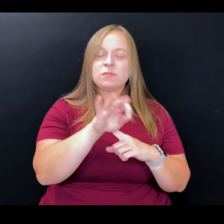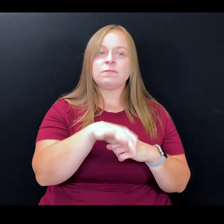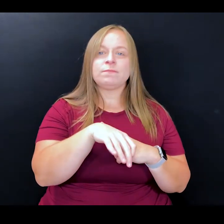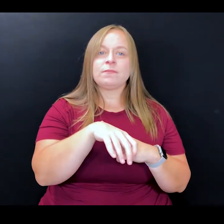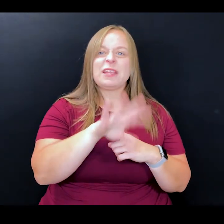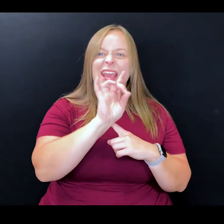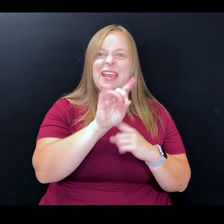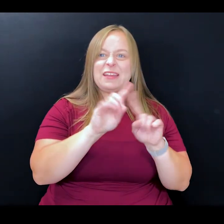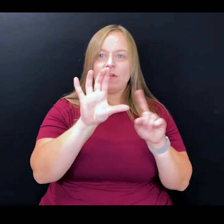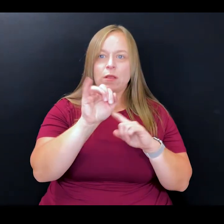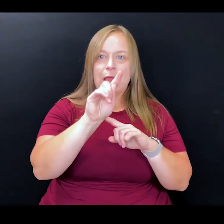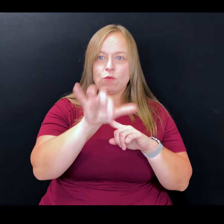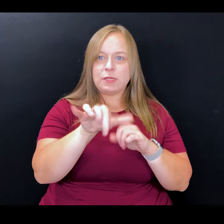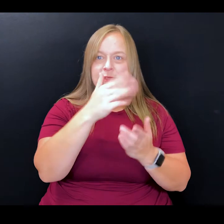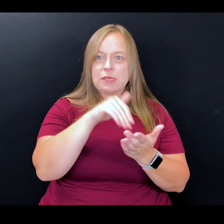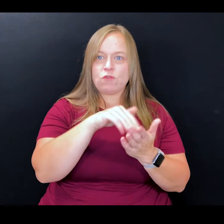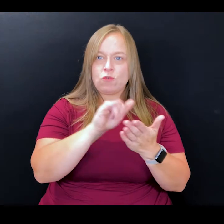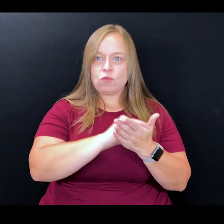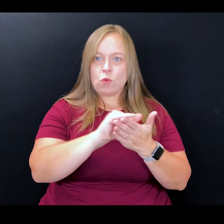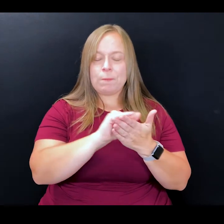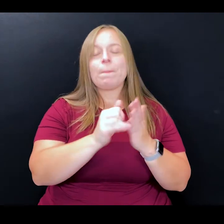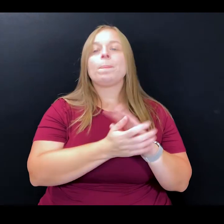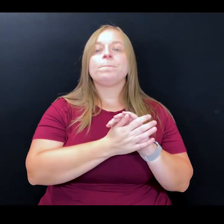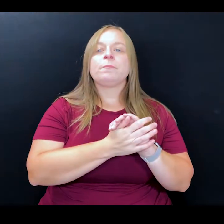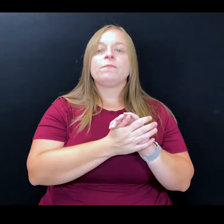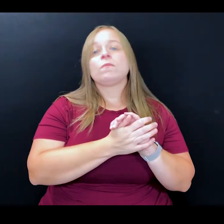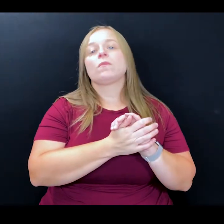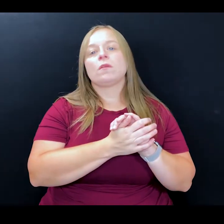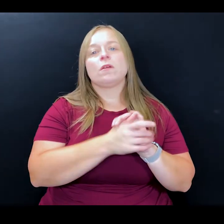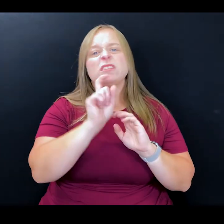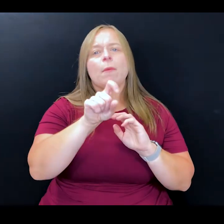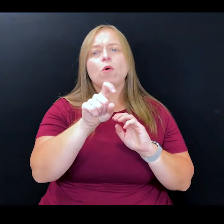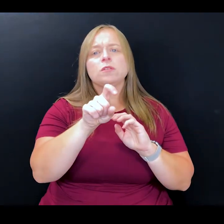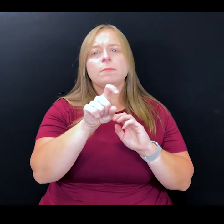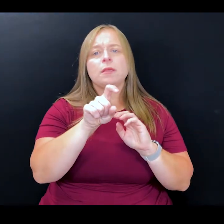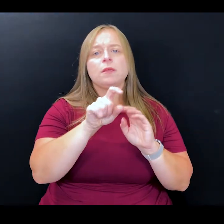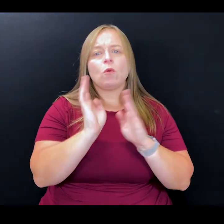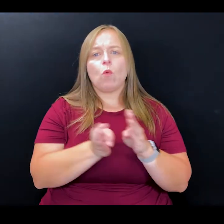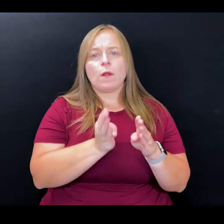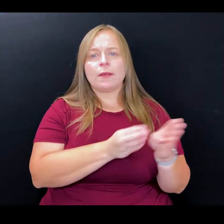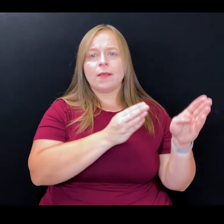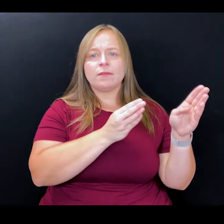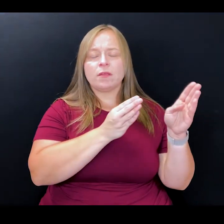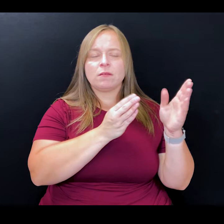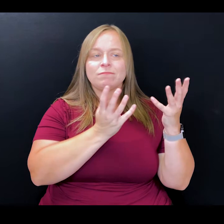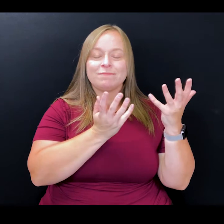in 8 counties in Central New York. And it was supposed to be an